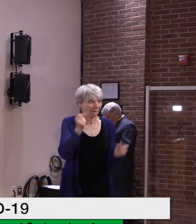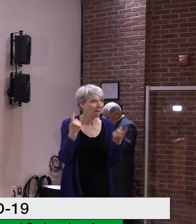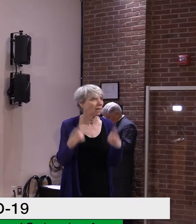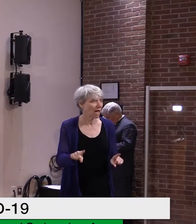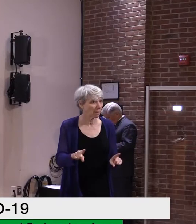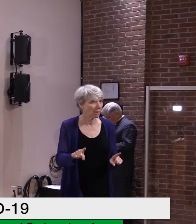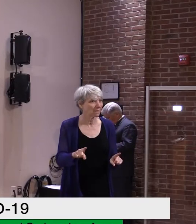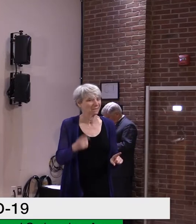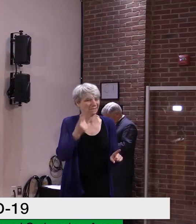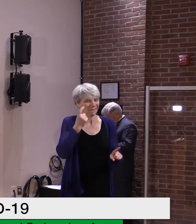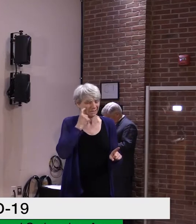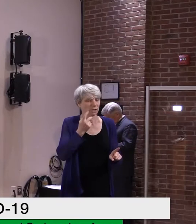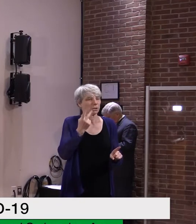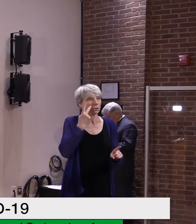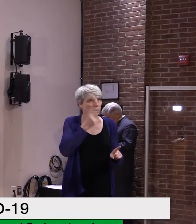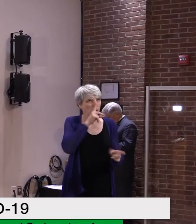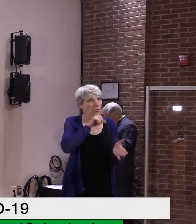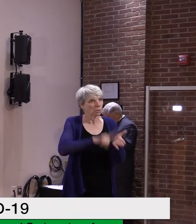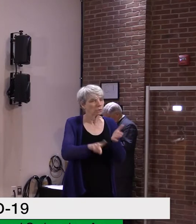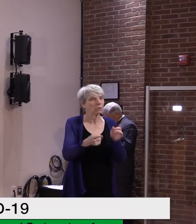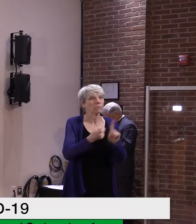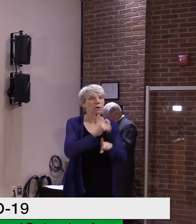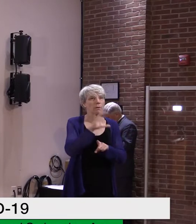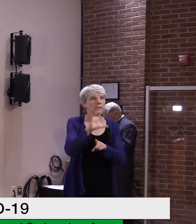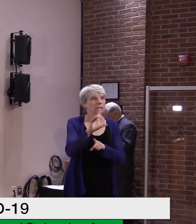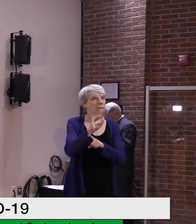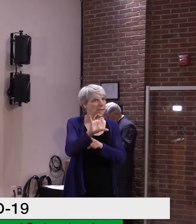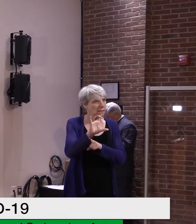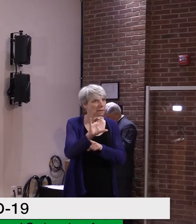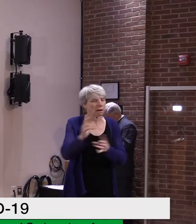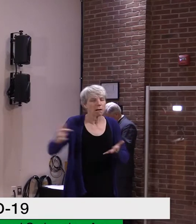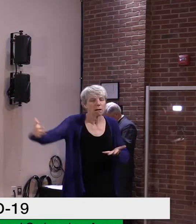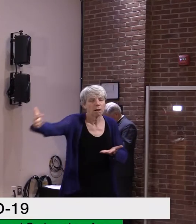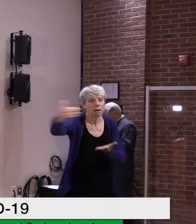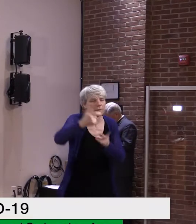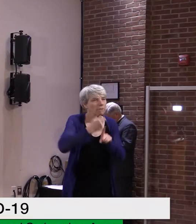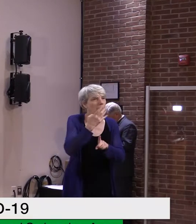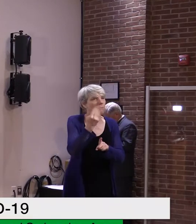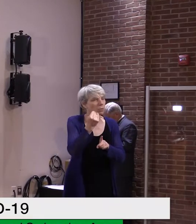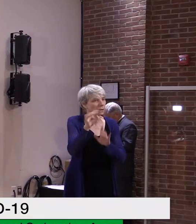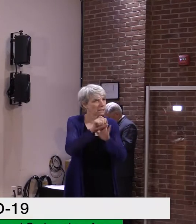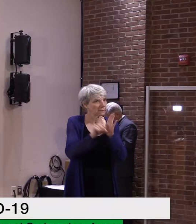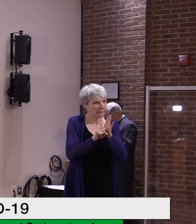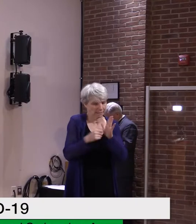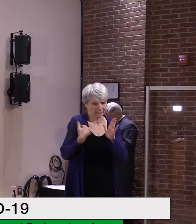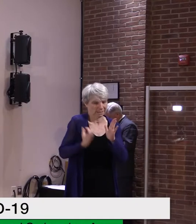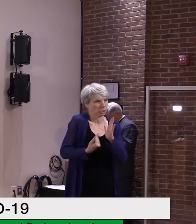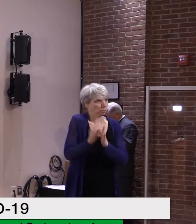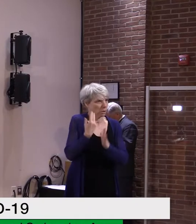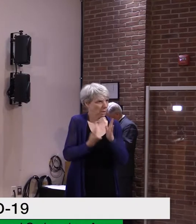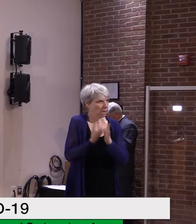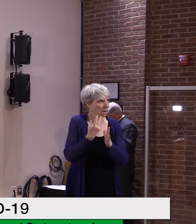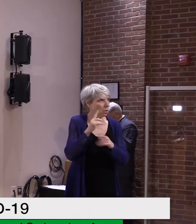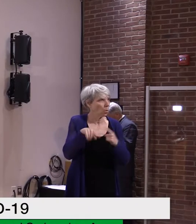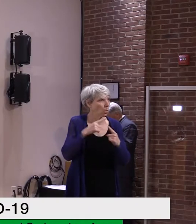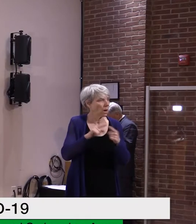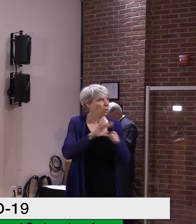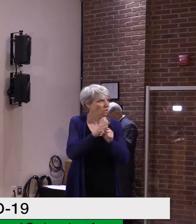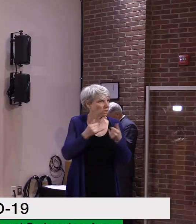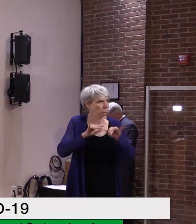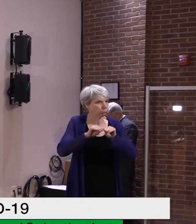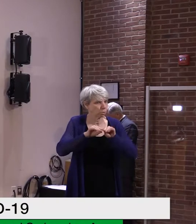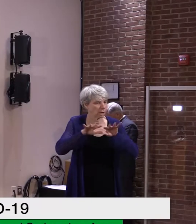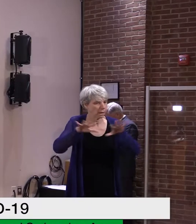from 14 states during the recent spring surge. Among hospitalized adolescents,